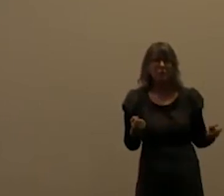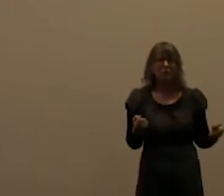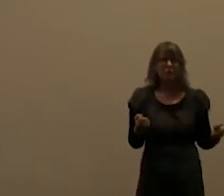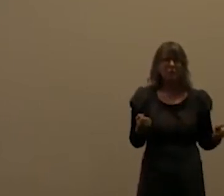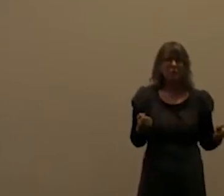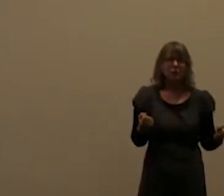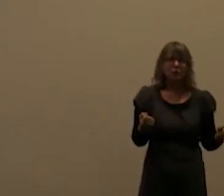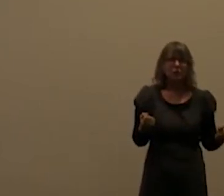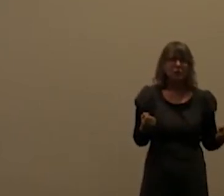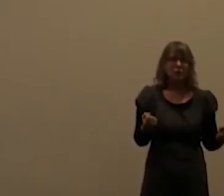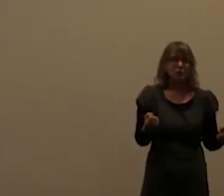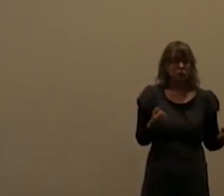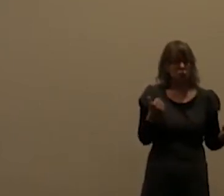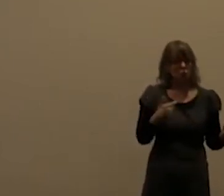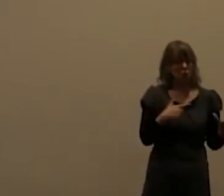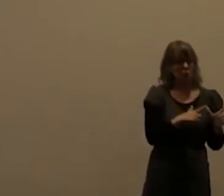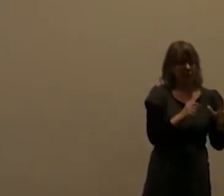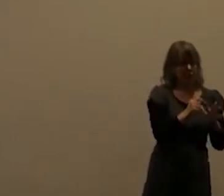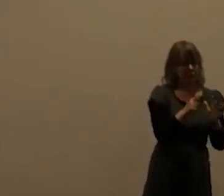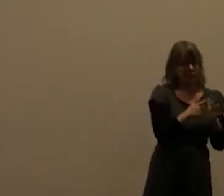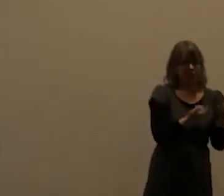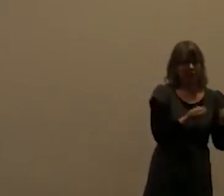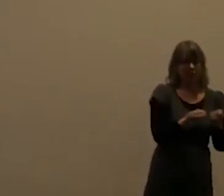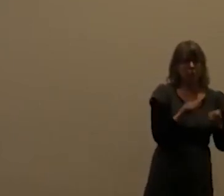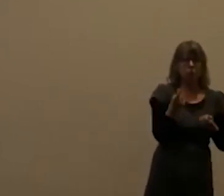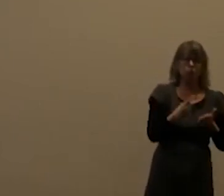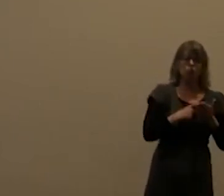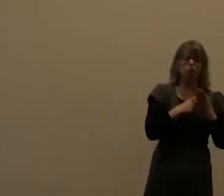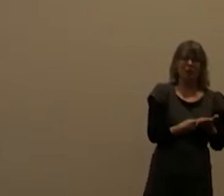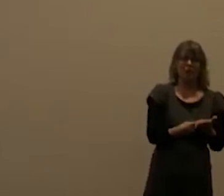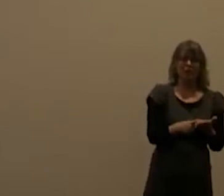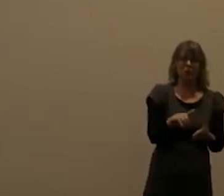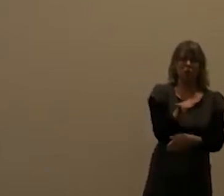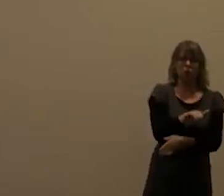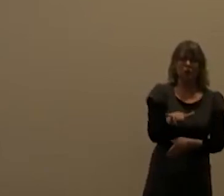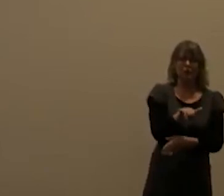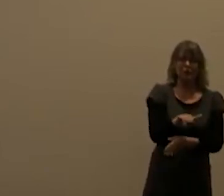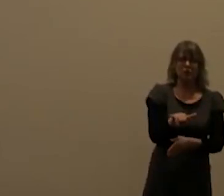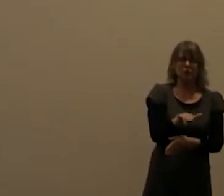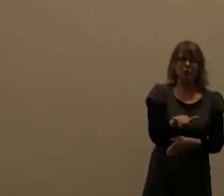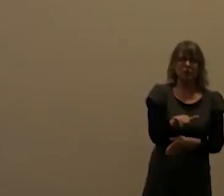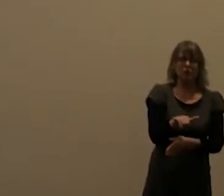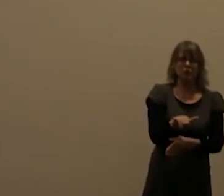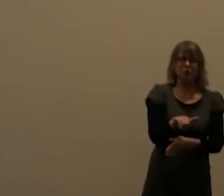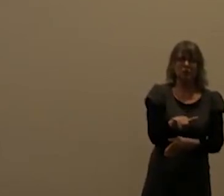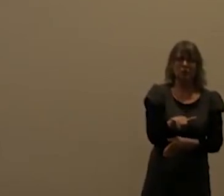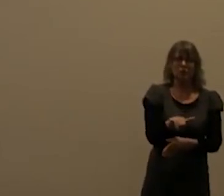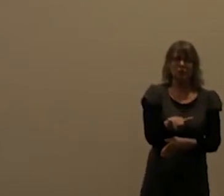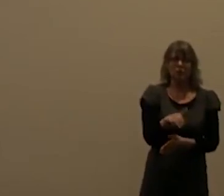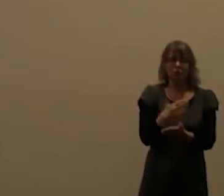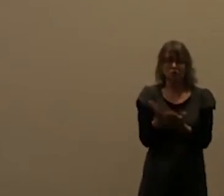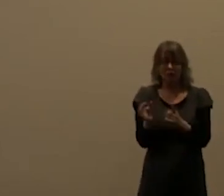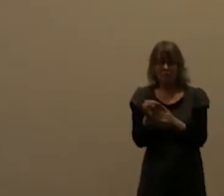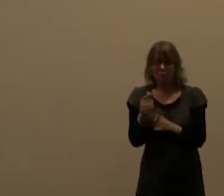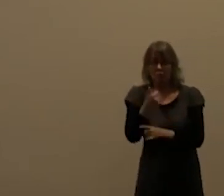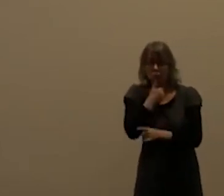the API like. So what would you recommend, as in obviously you still want to build SharePoint, but if